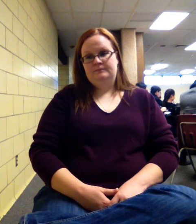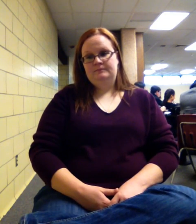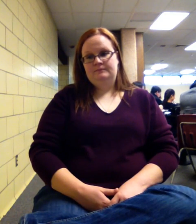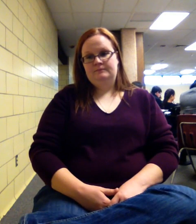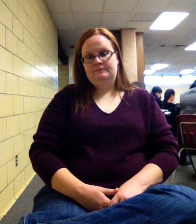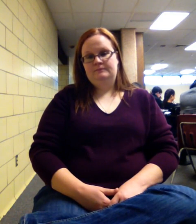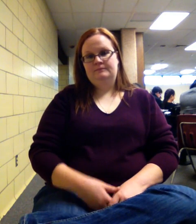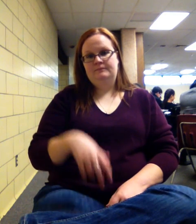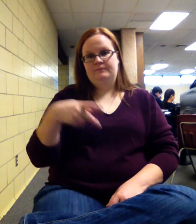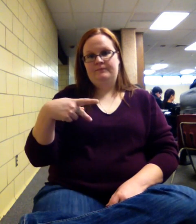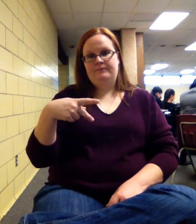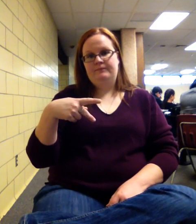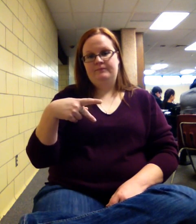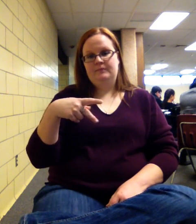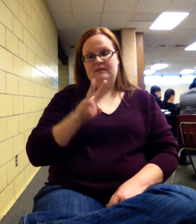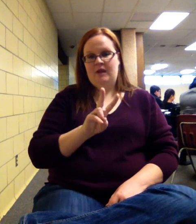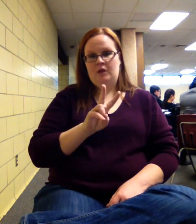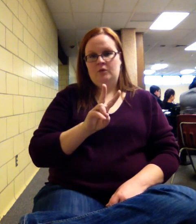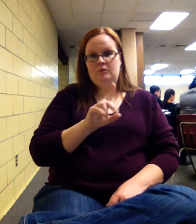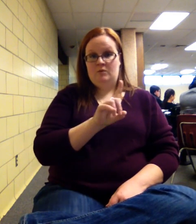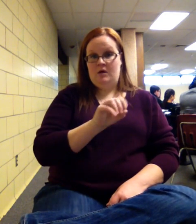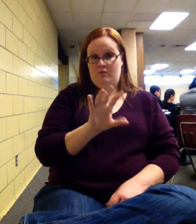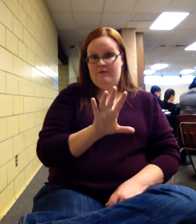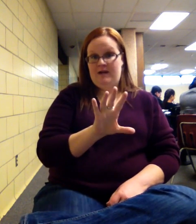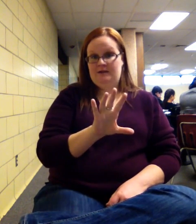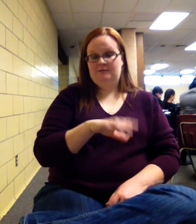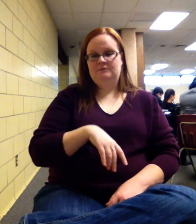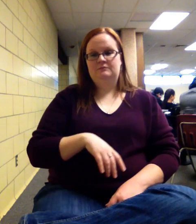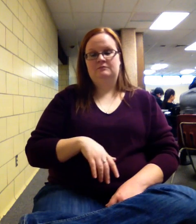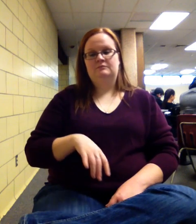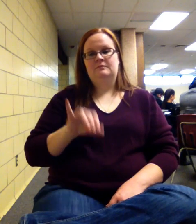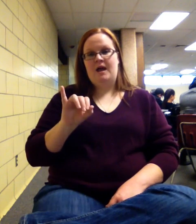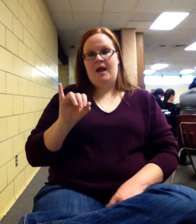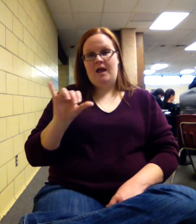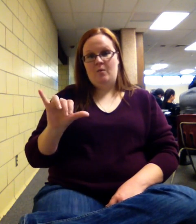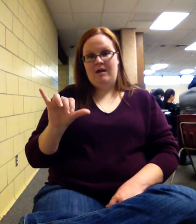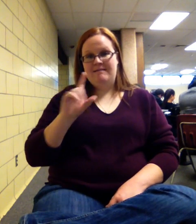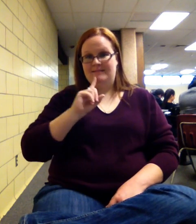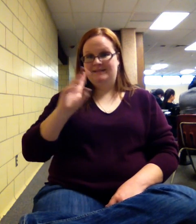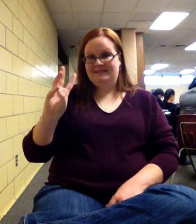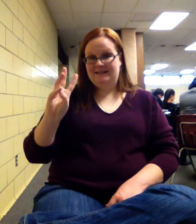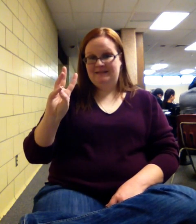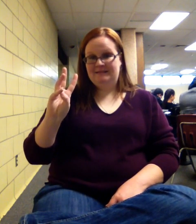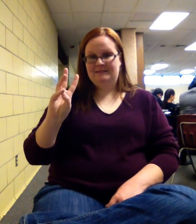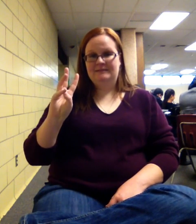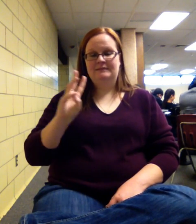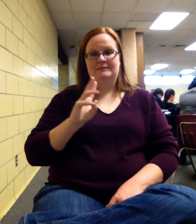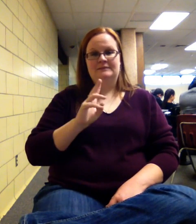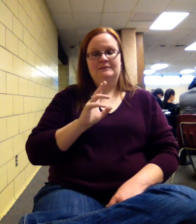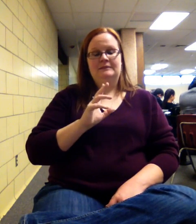Present value 105, 1N, 6IY, 0 payment, CPT, future value.